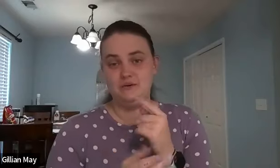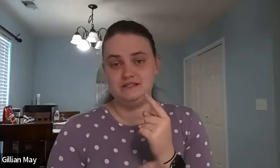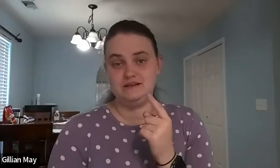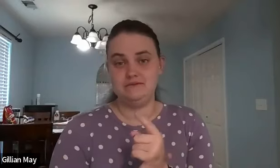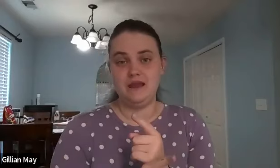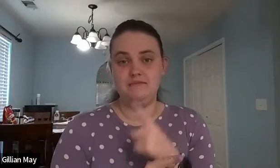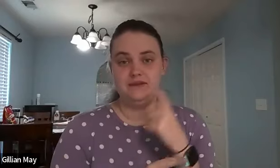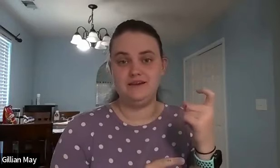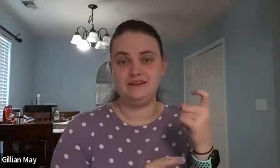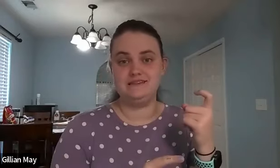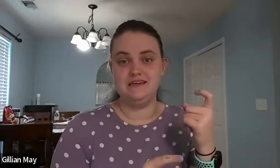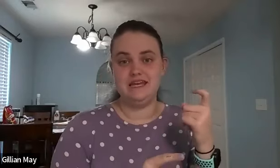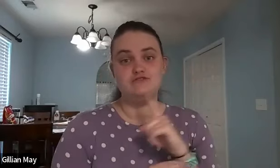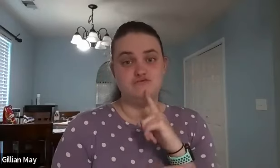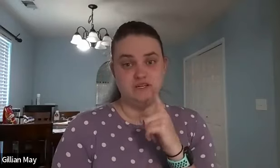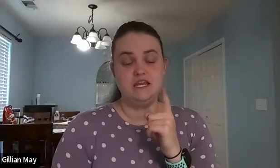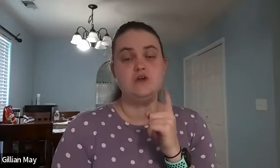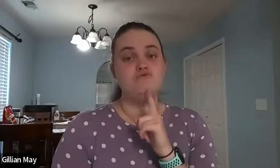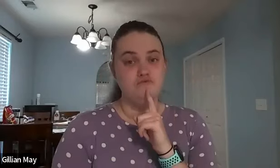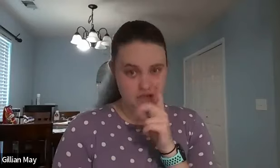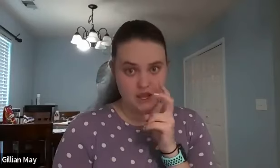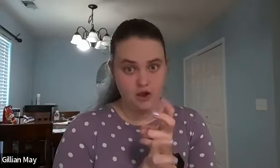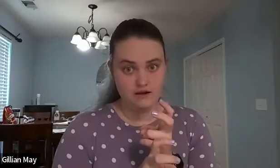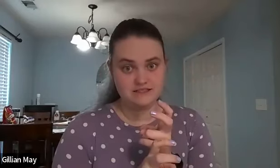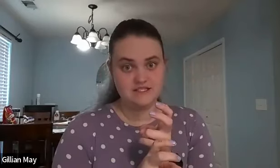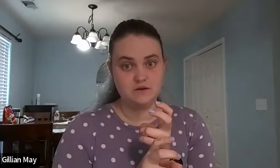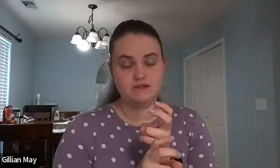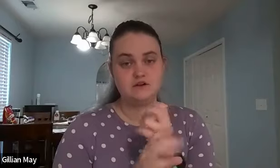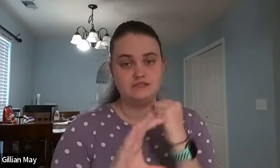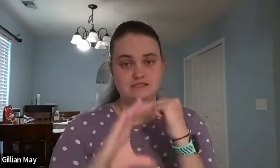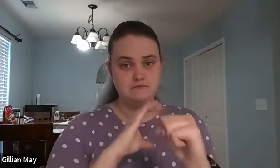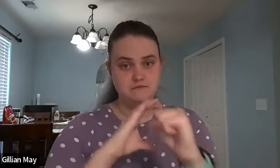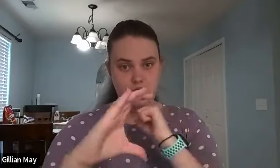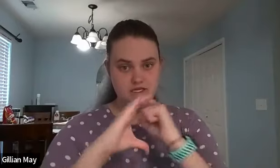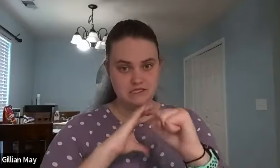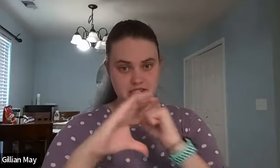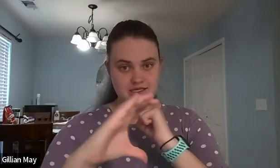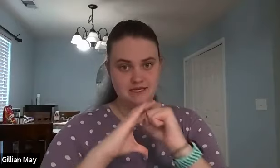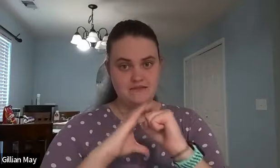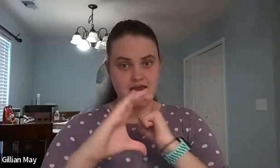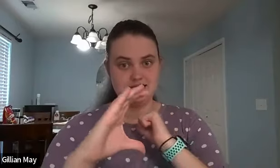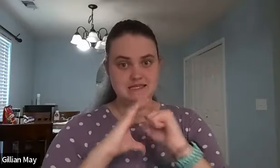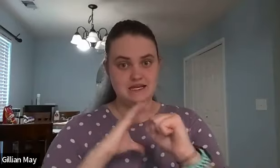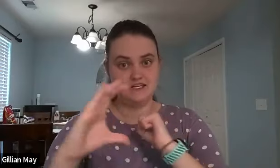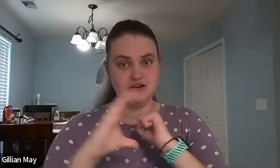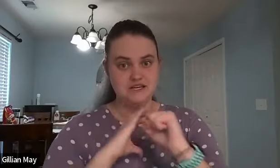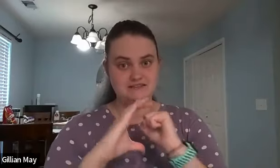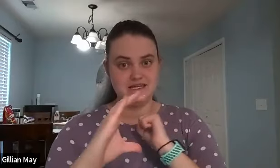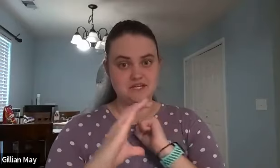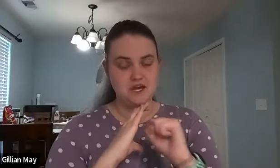always going to be right because it's really, really hard to what's called coming, and that is signing and talking at the same